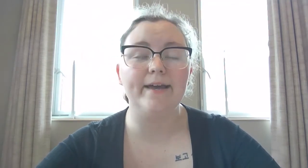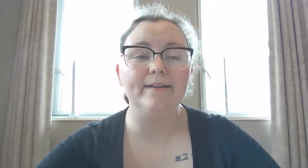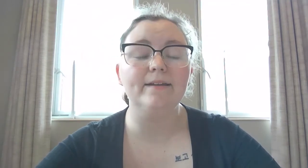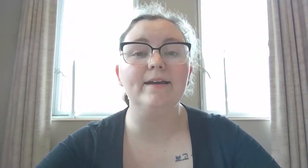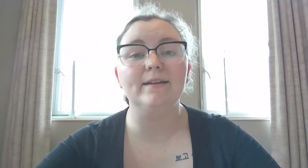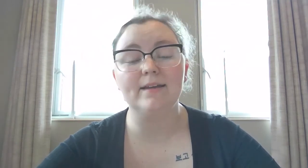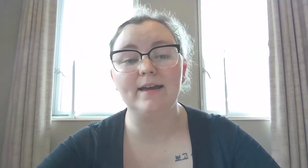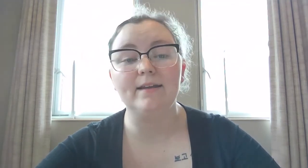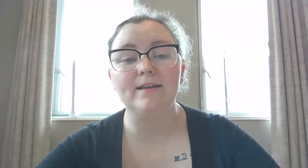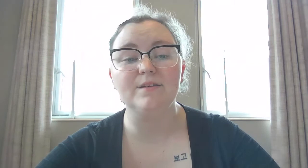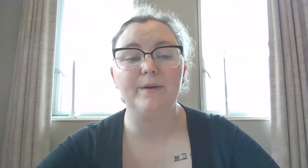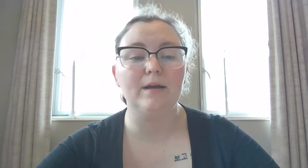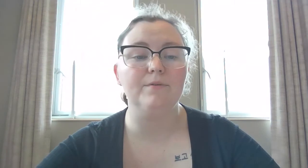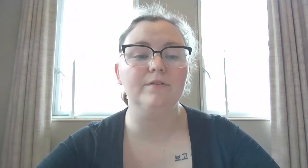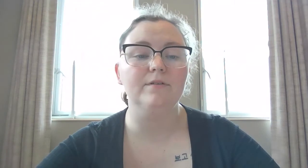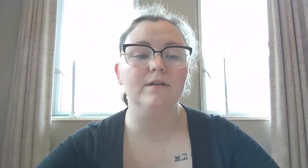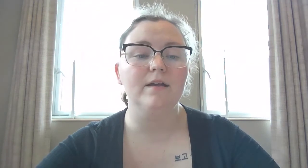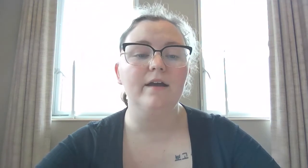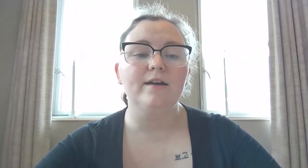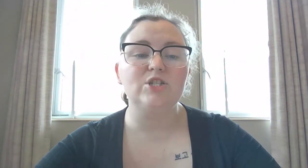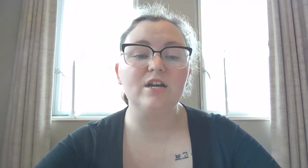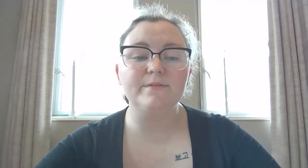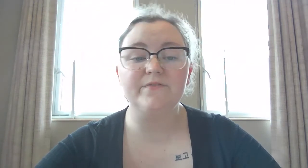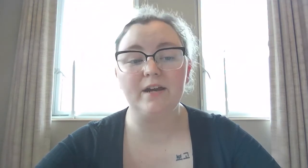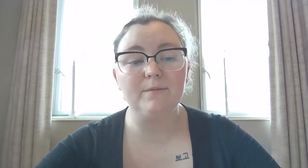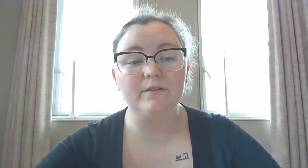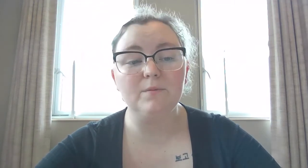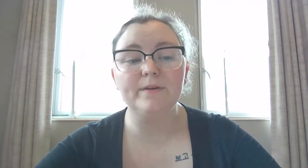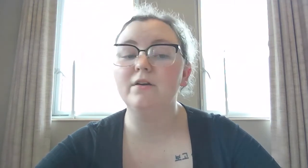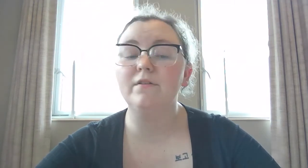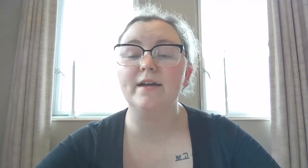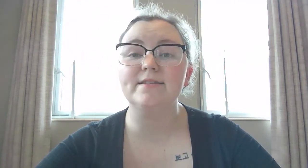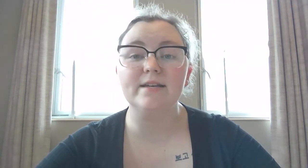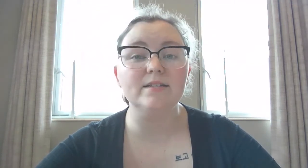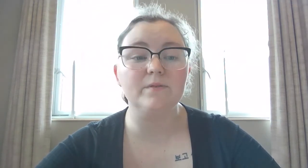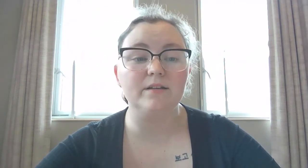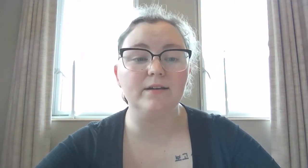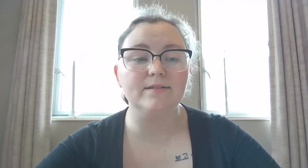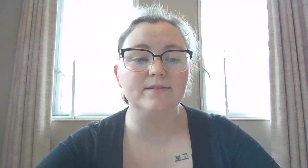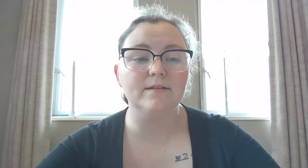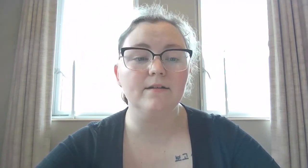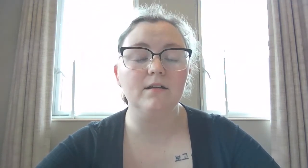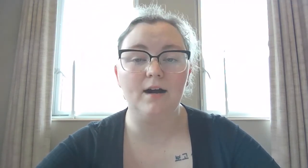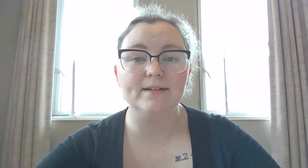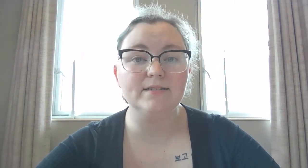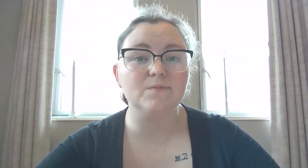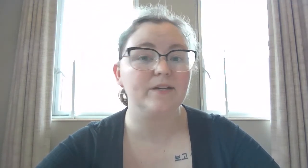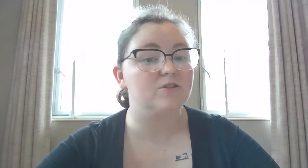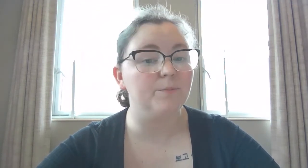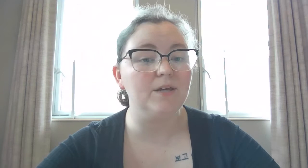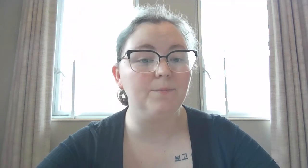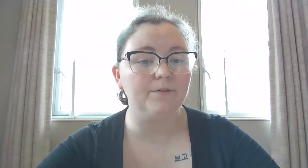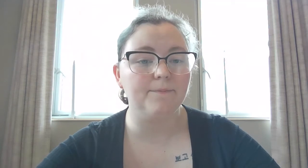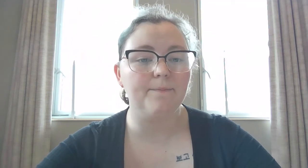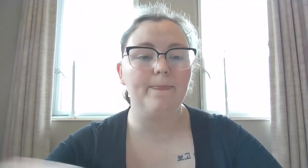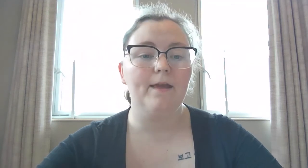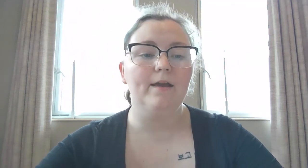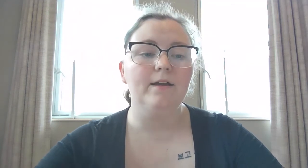and again in the Bible. Jacob's family would be known as the Israelites, God's special people. They'd need